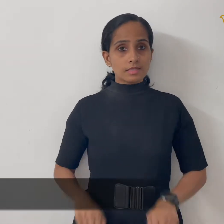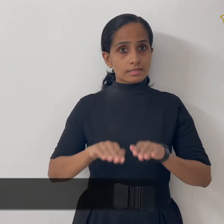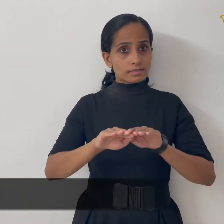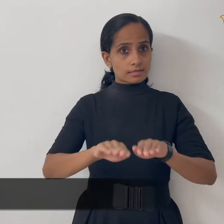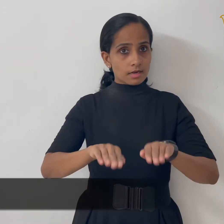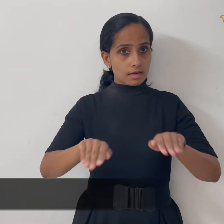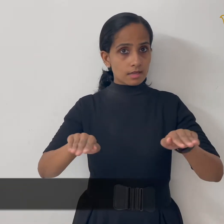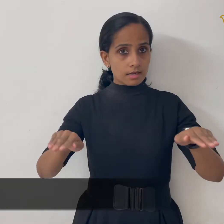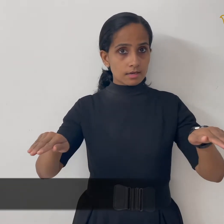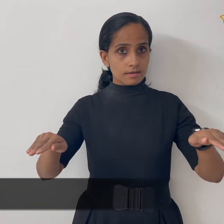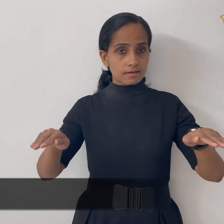Children's Day,